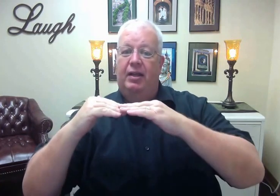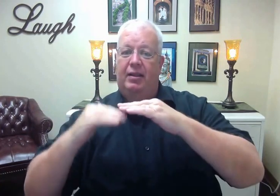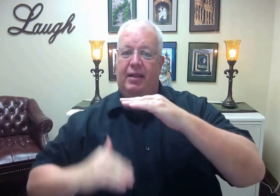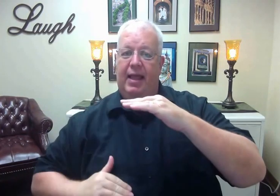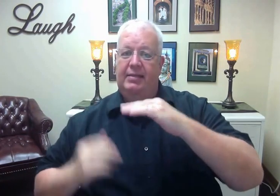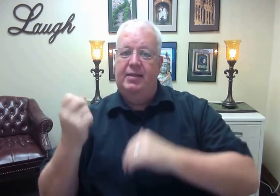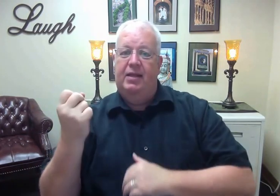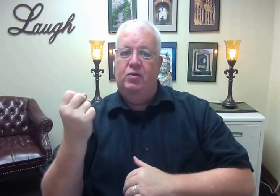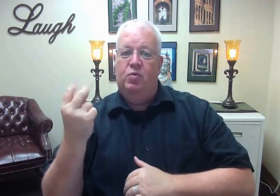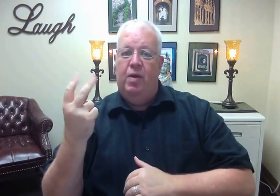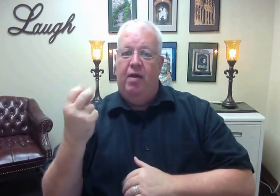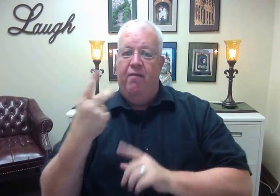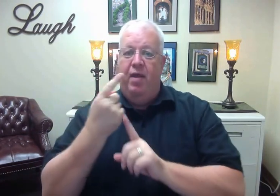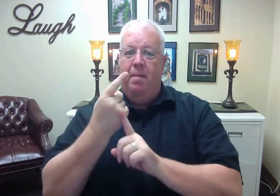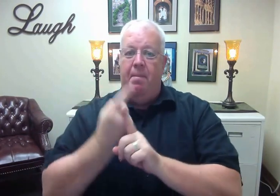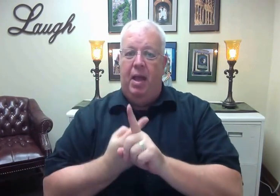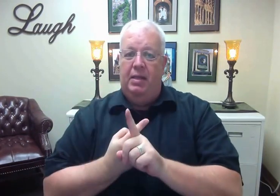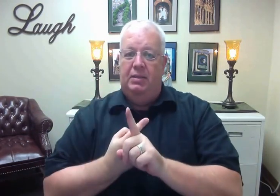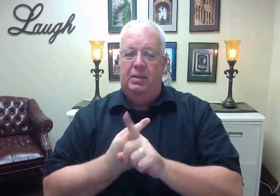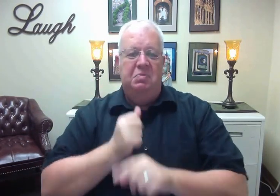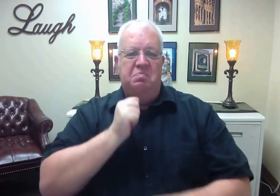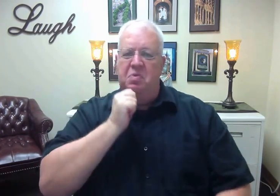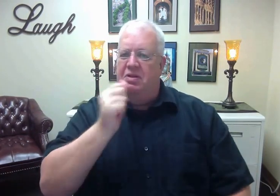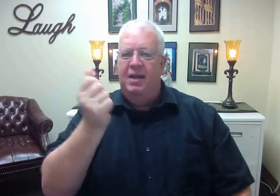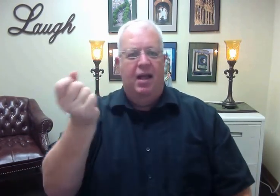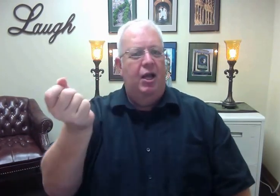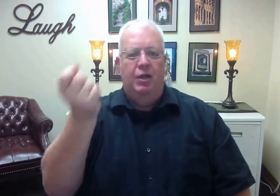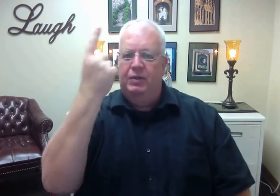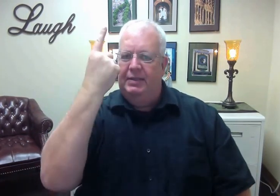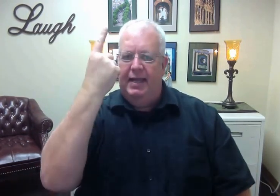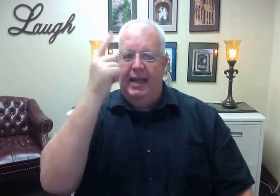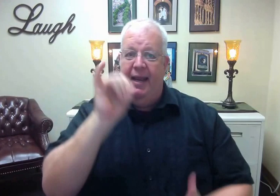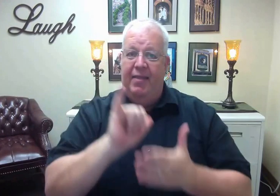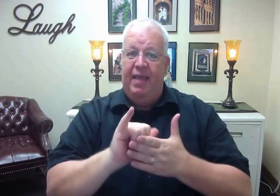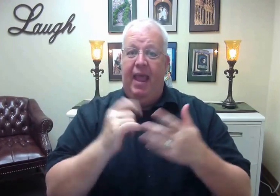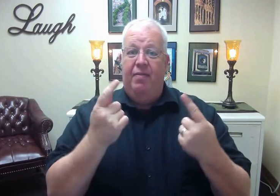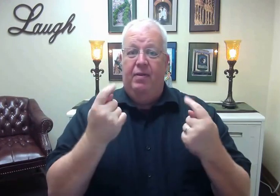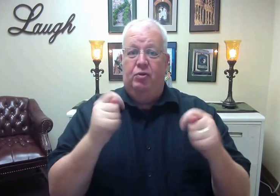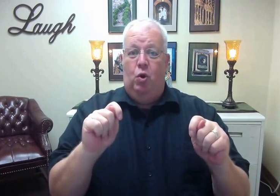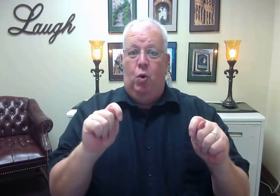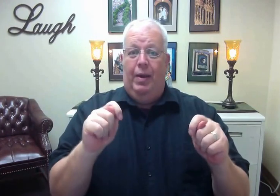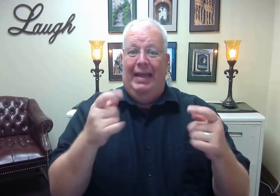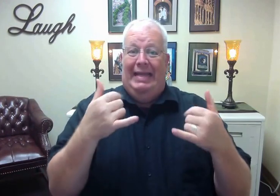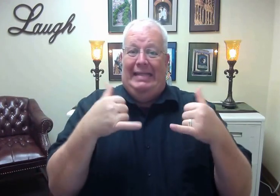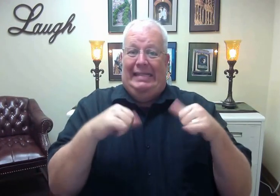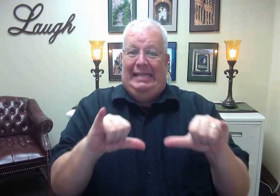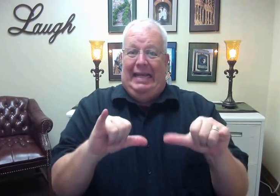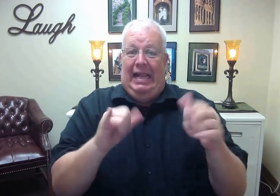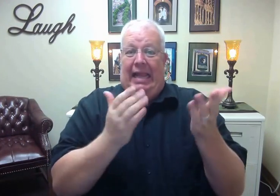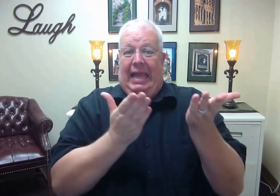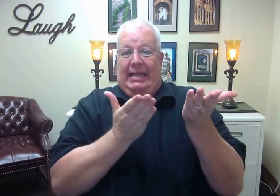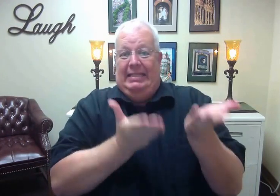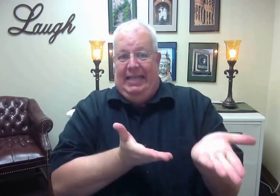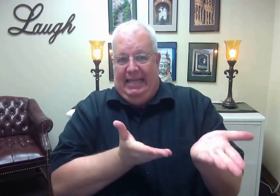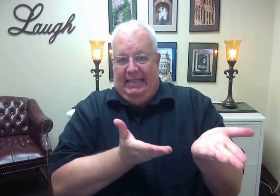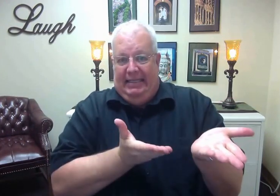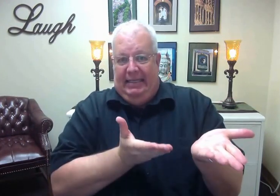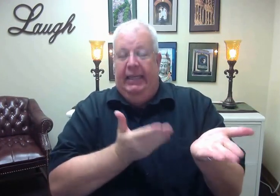a child of less than 12 months will not understand that the toy still